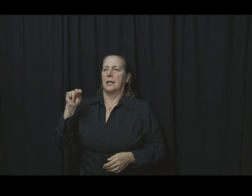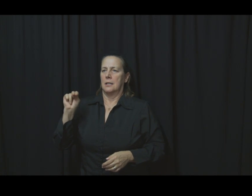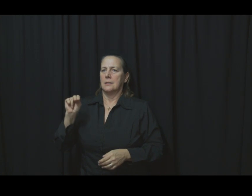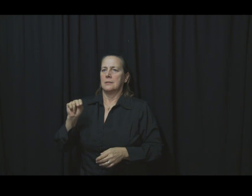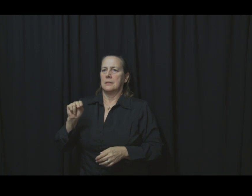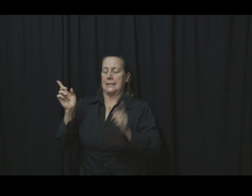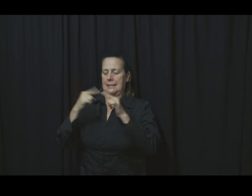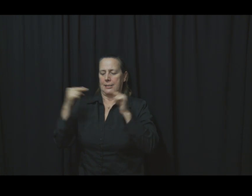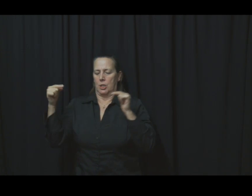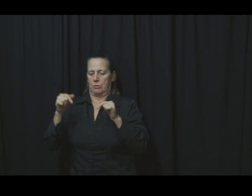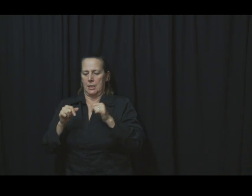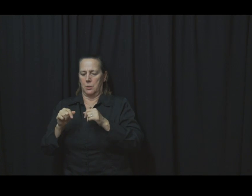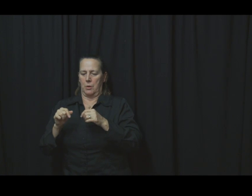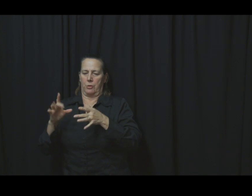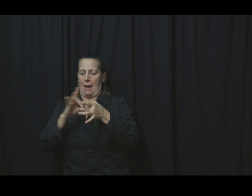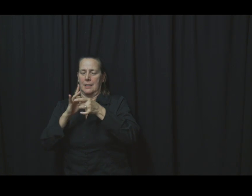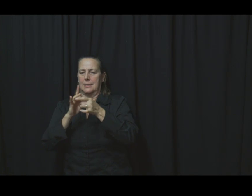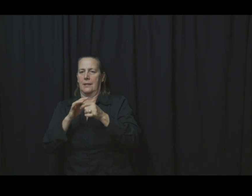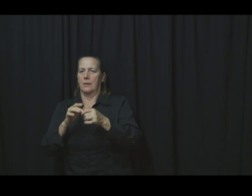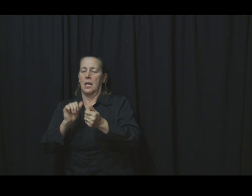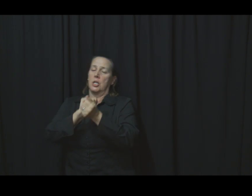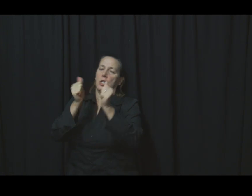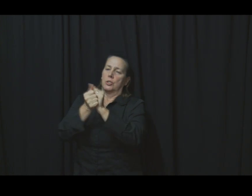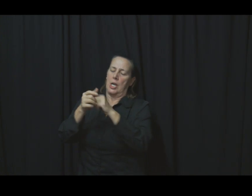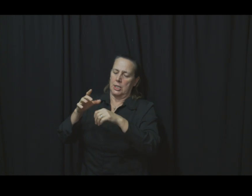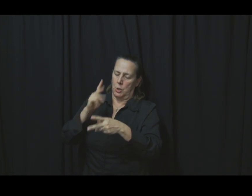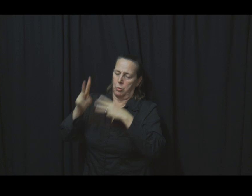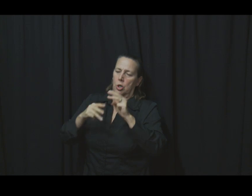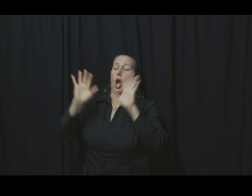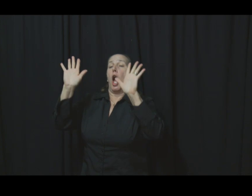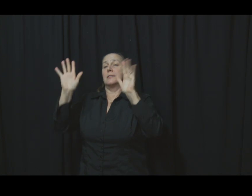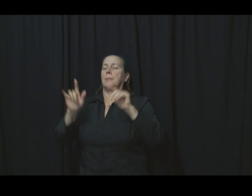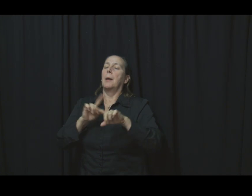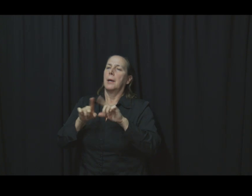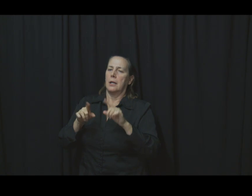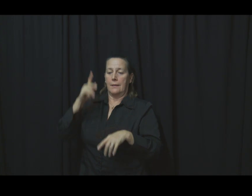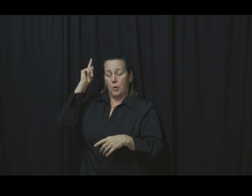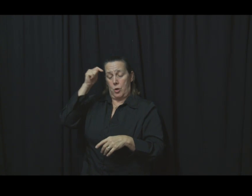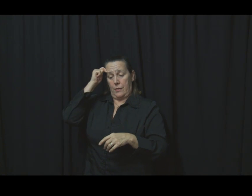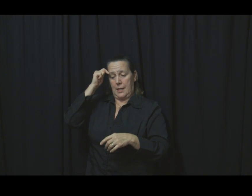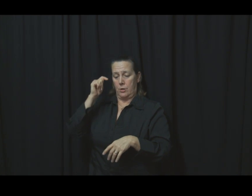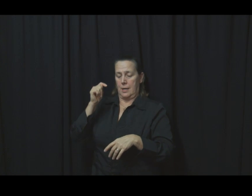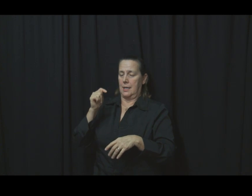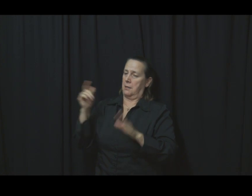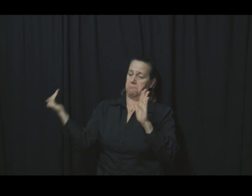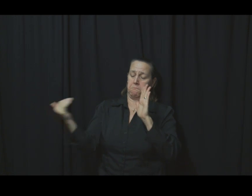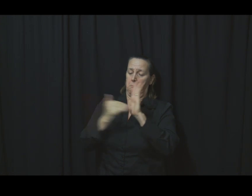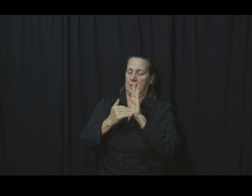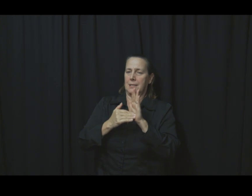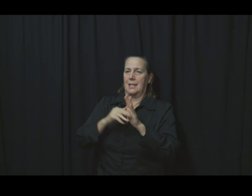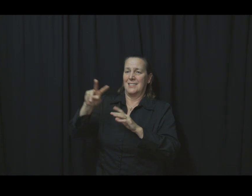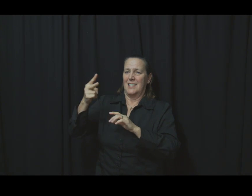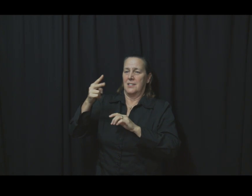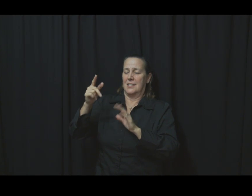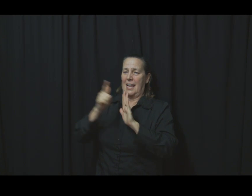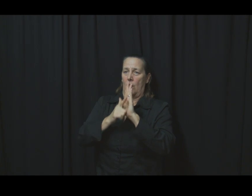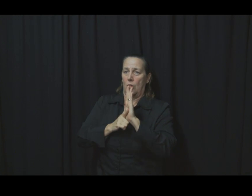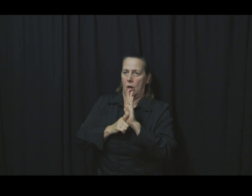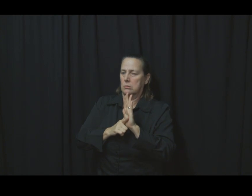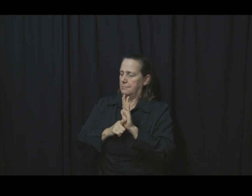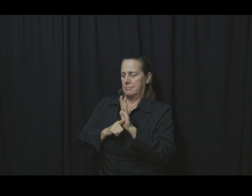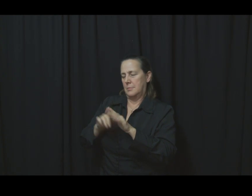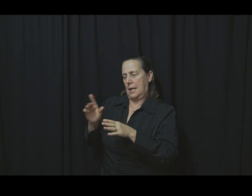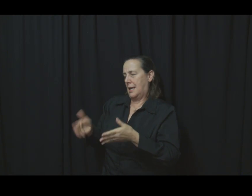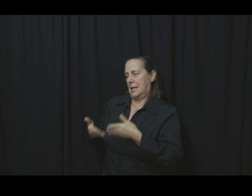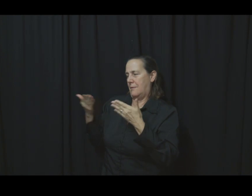with relativity, wow, you've changed the world, that's great. But if your theory disagrees with the second law of thermodynamics, I can offer you no hope.